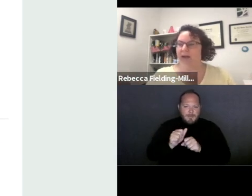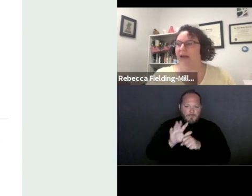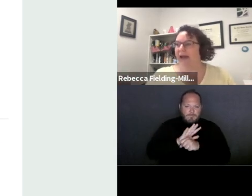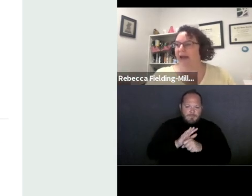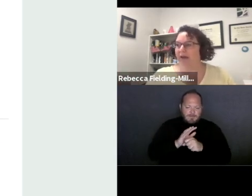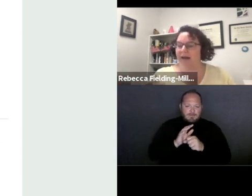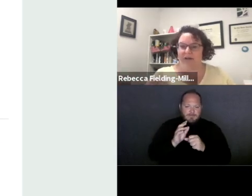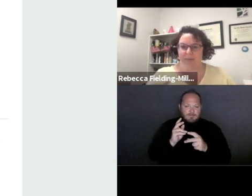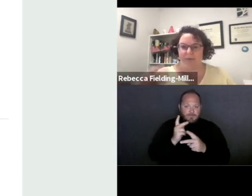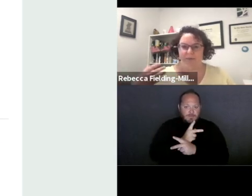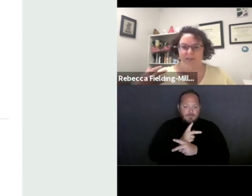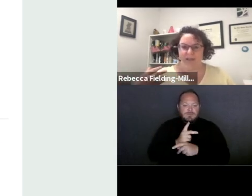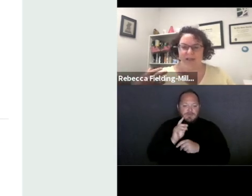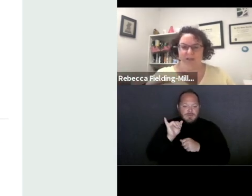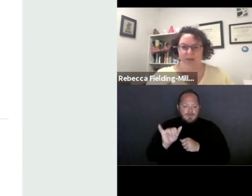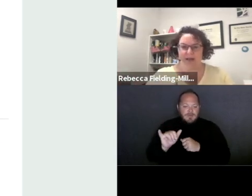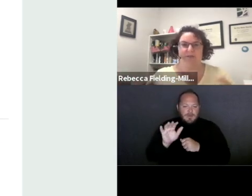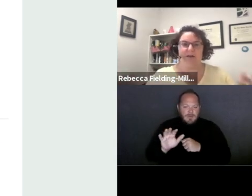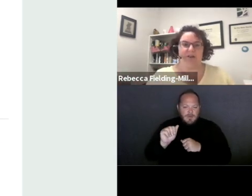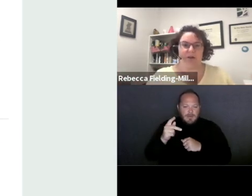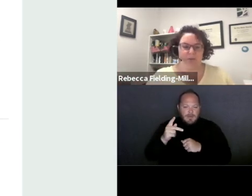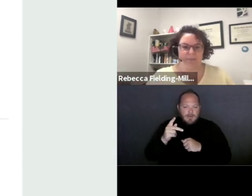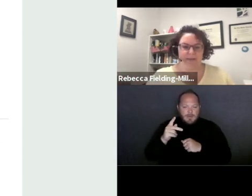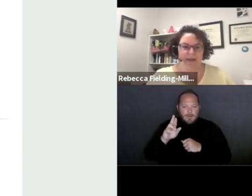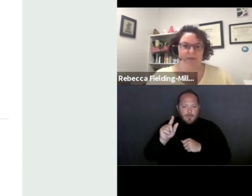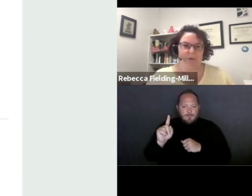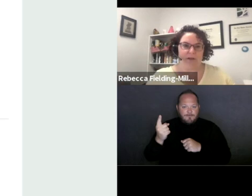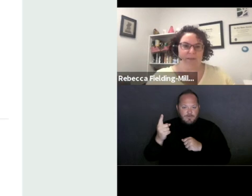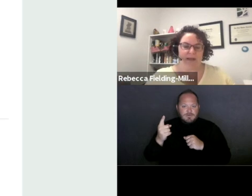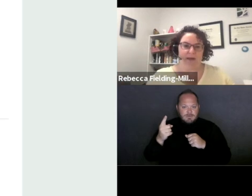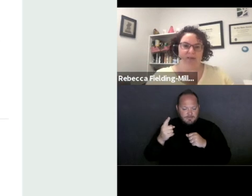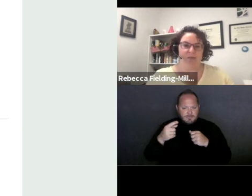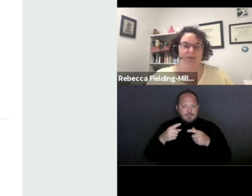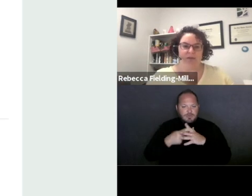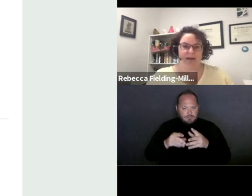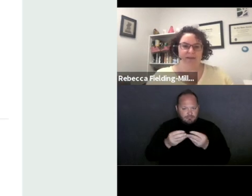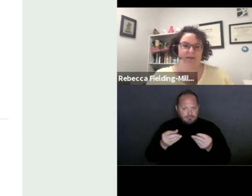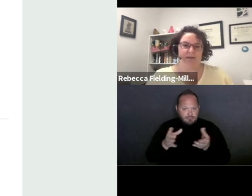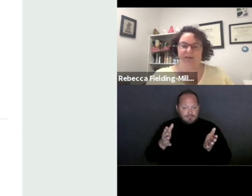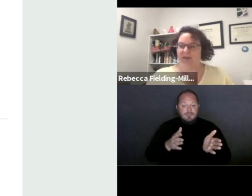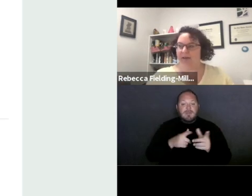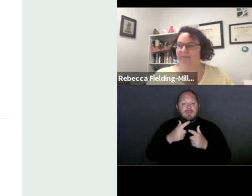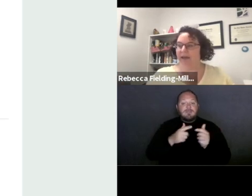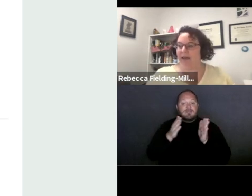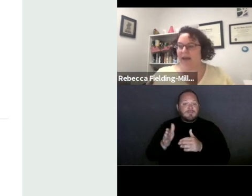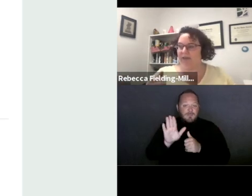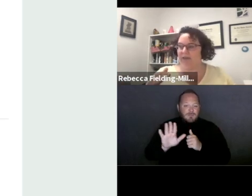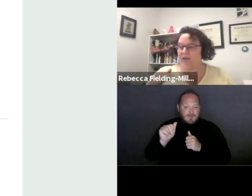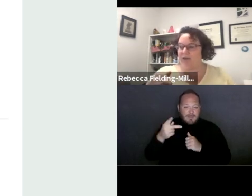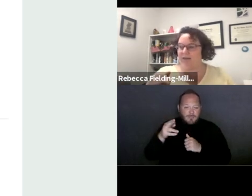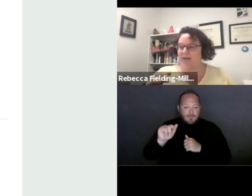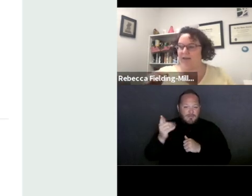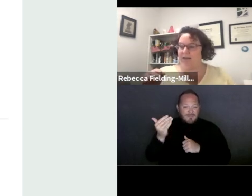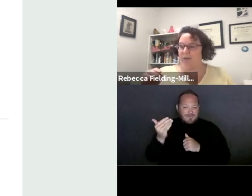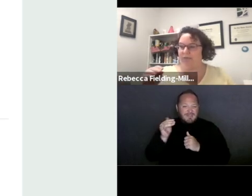door open. And right around April 15th is when every adult in California became eligible for vaccines in our state. And so